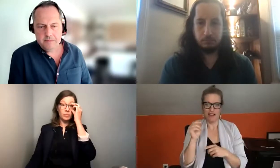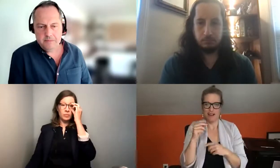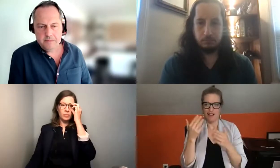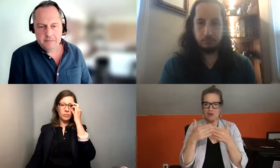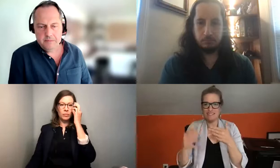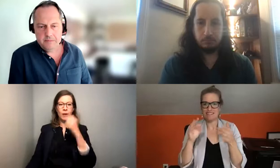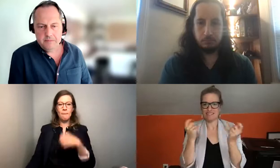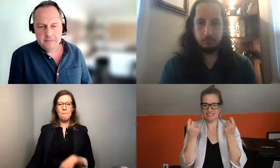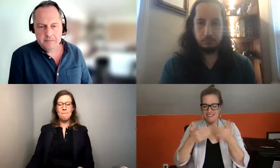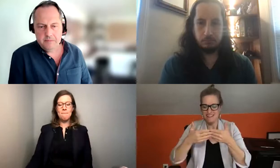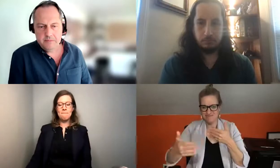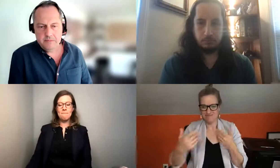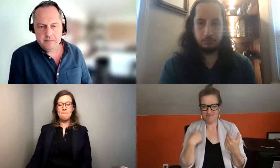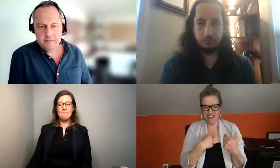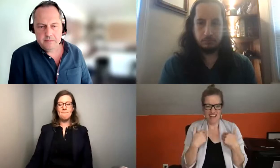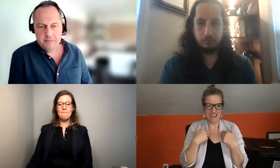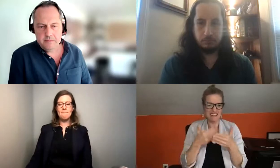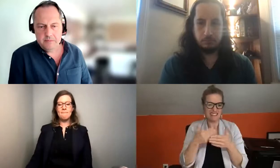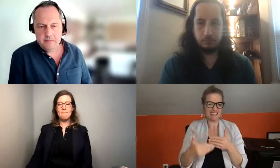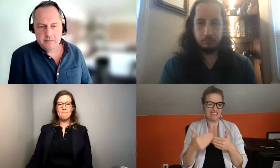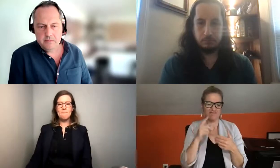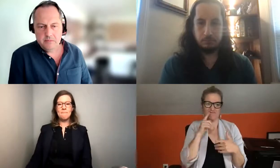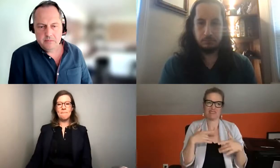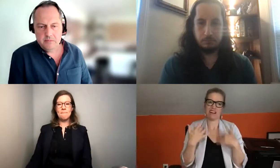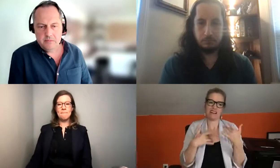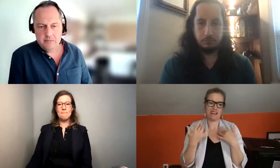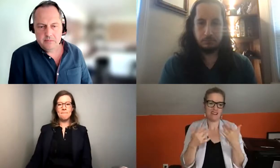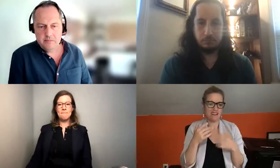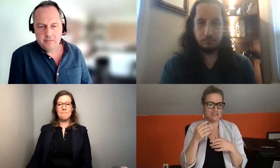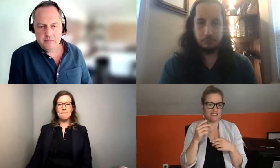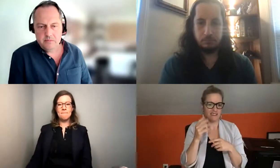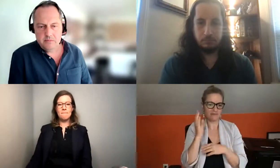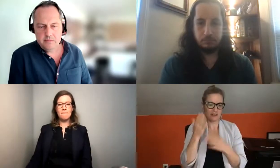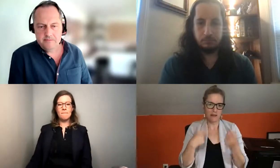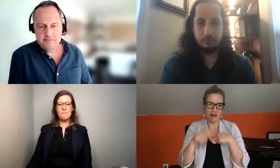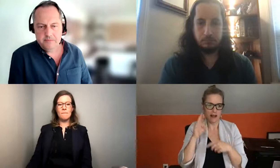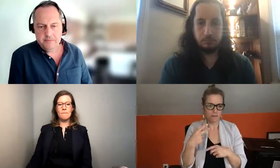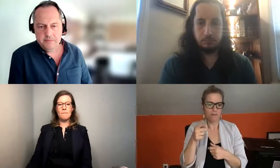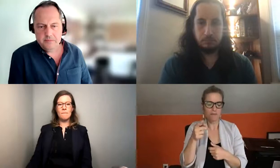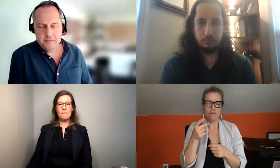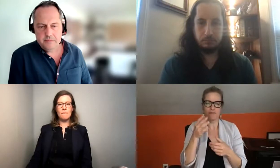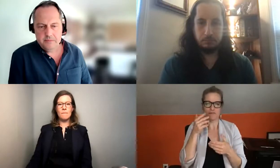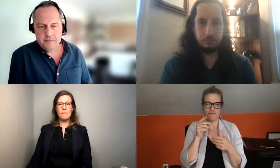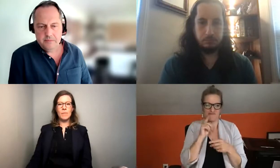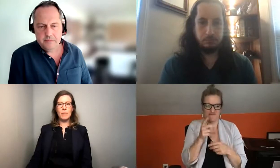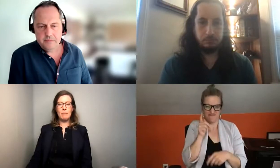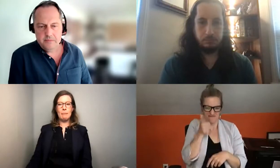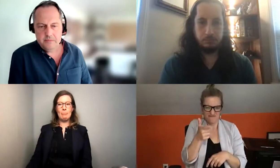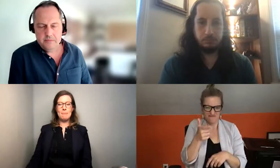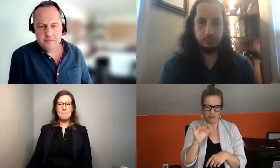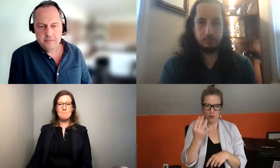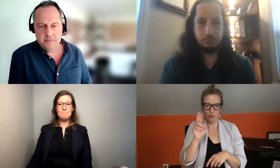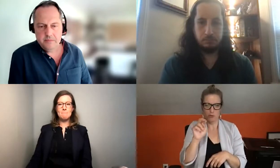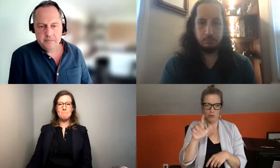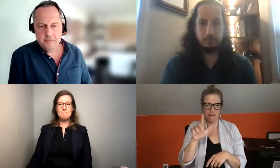And as for the CREST network and the festival upcoming, we've got a lot more presentations coming up in the next